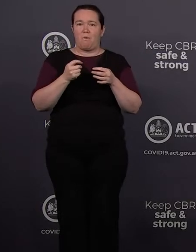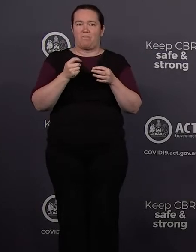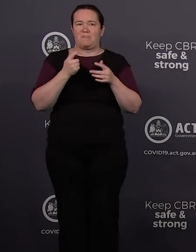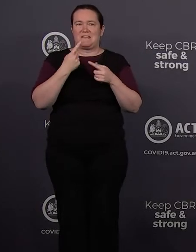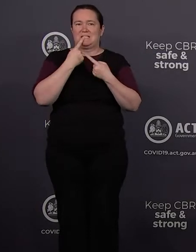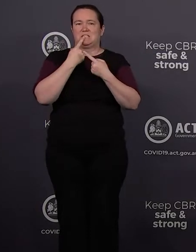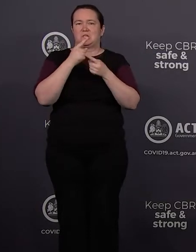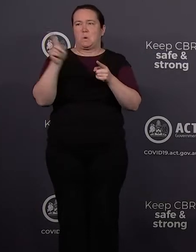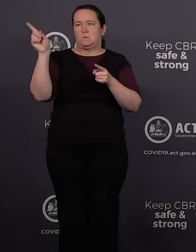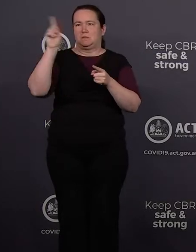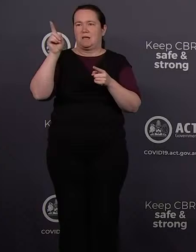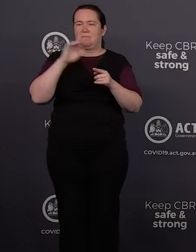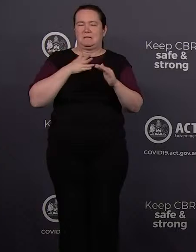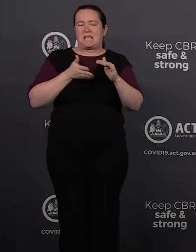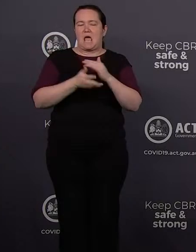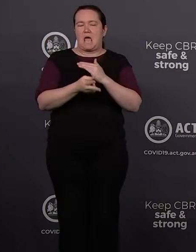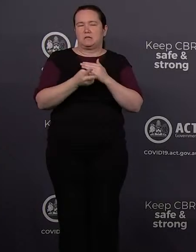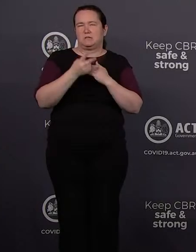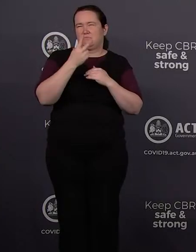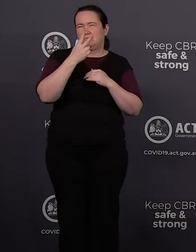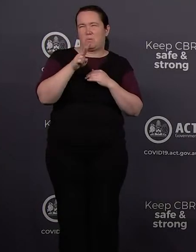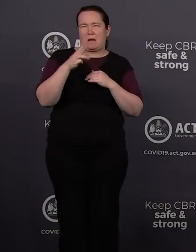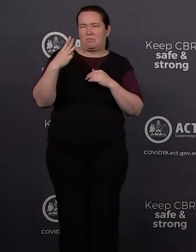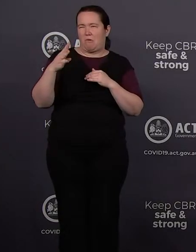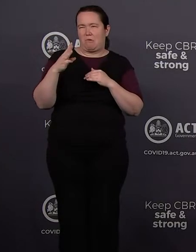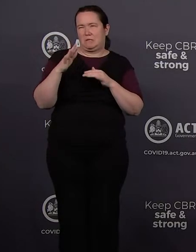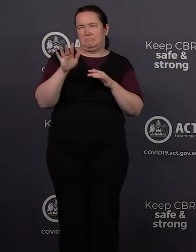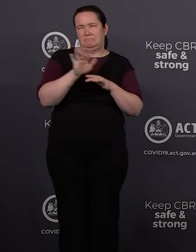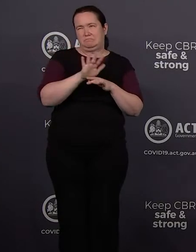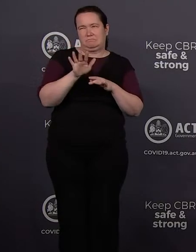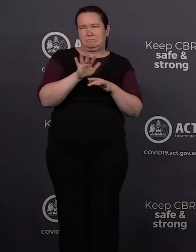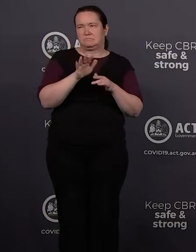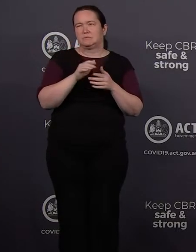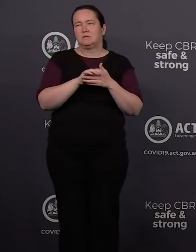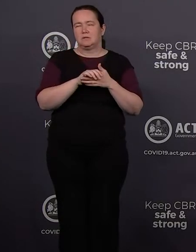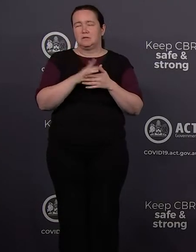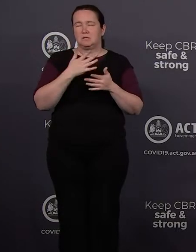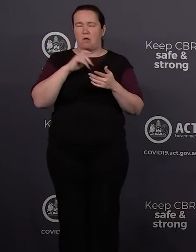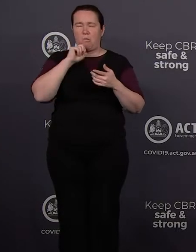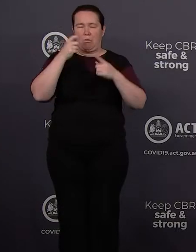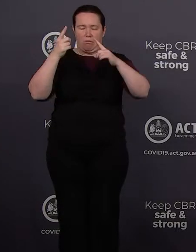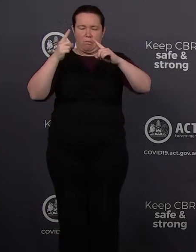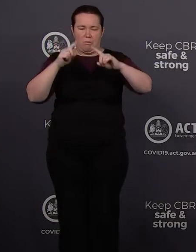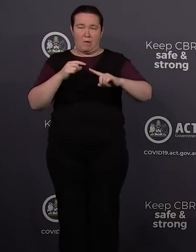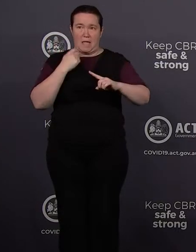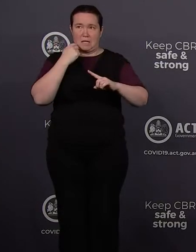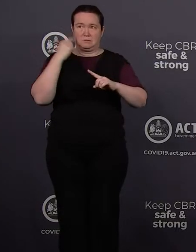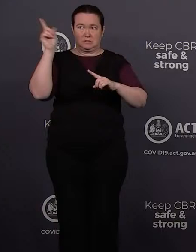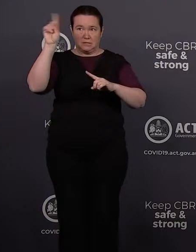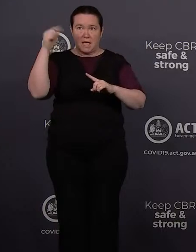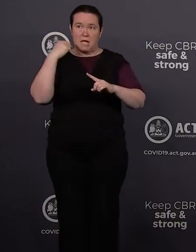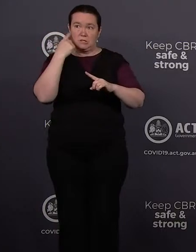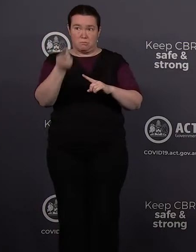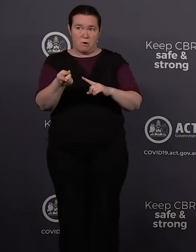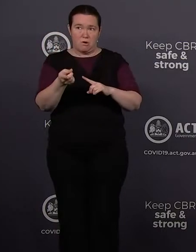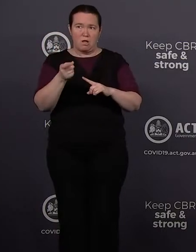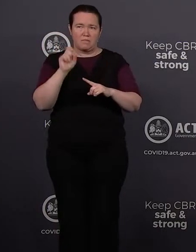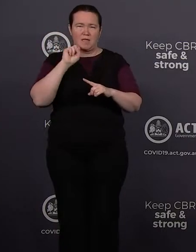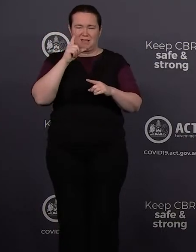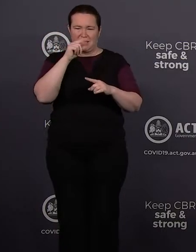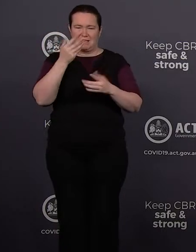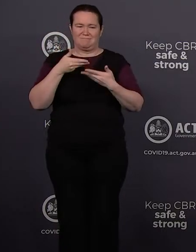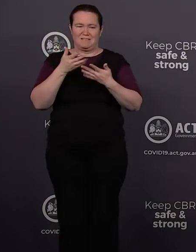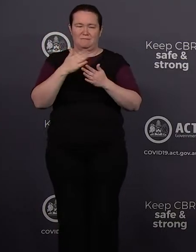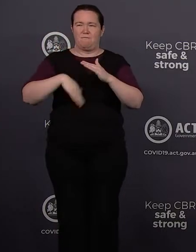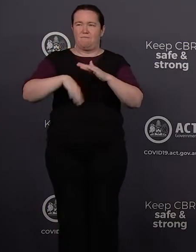today, but it's less than, say, 20 or 30. So let us continue to work through that over today and tomorrow, and very shortly we'll be able to provide a more wholesome